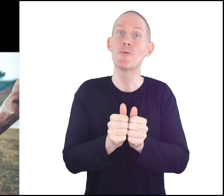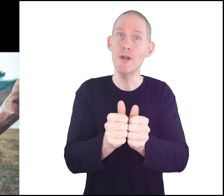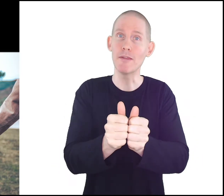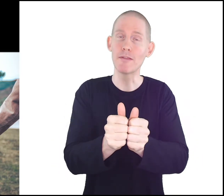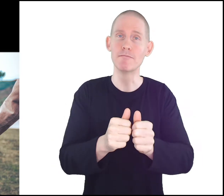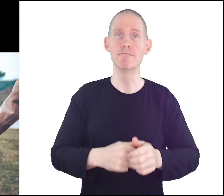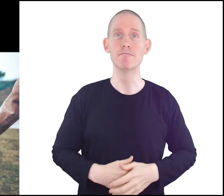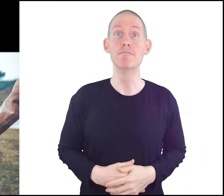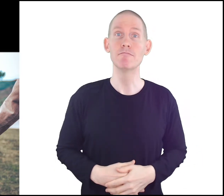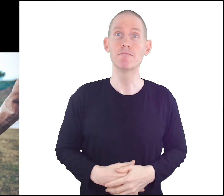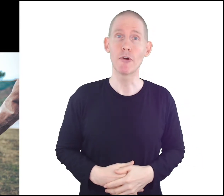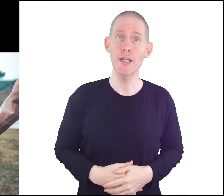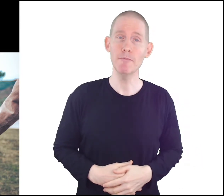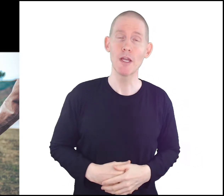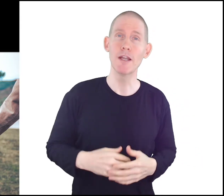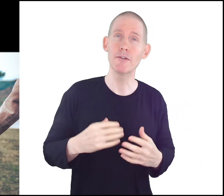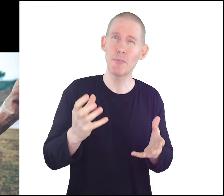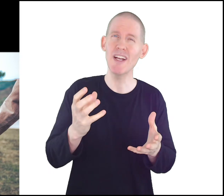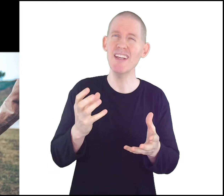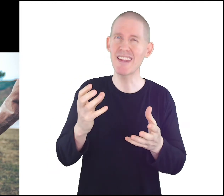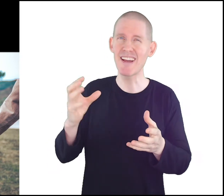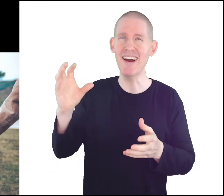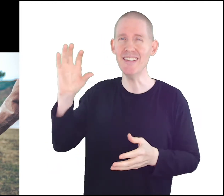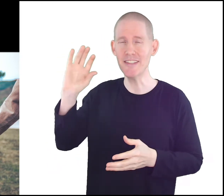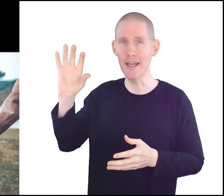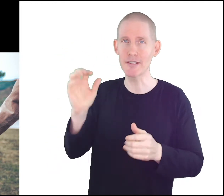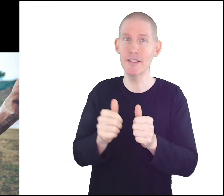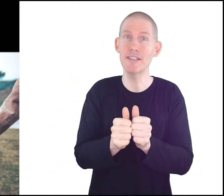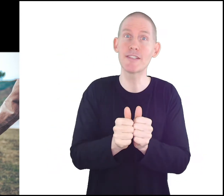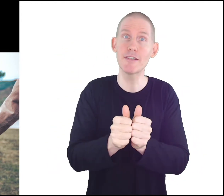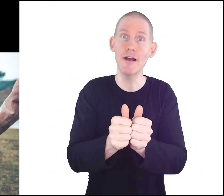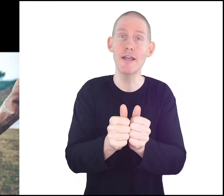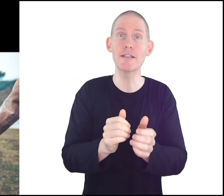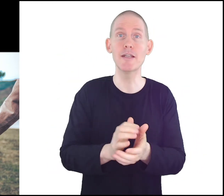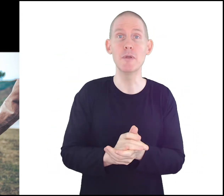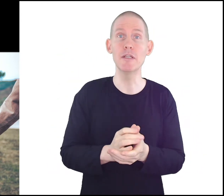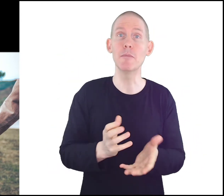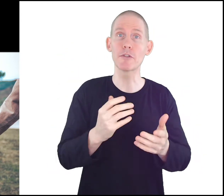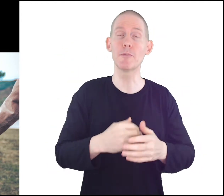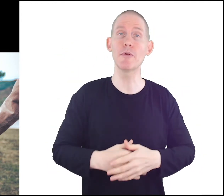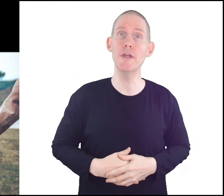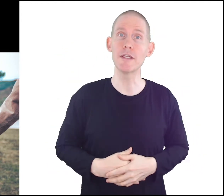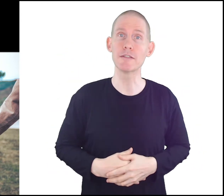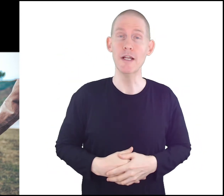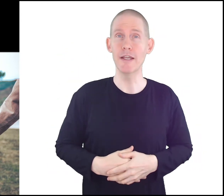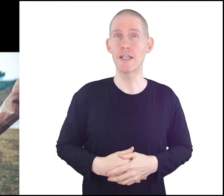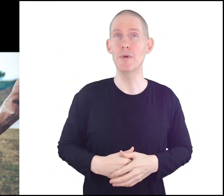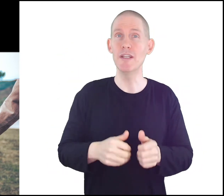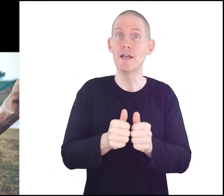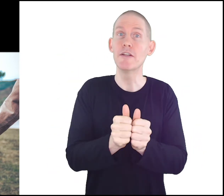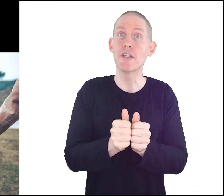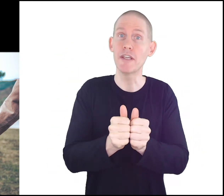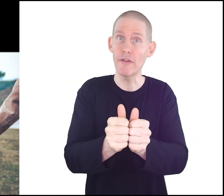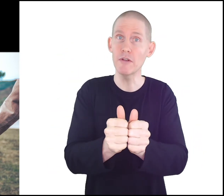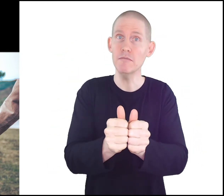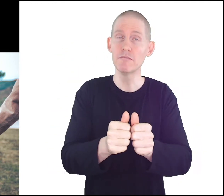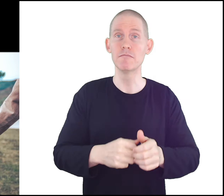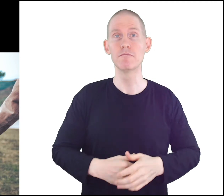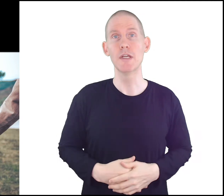With. Okay, now depending on the context, this sign can mean multiple things. It can mean together. It